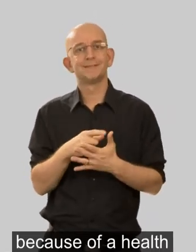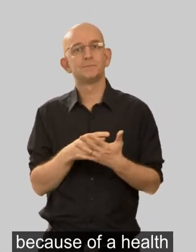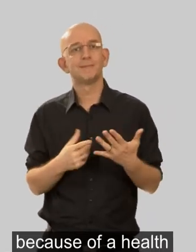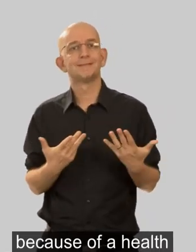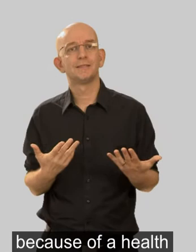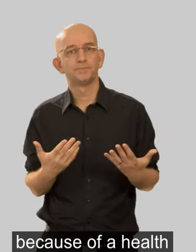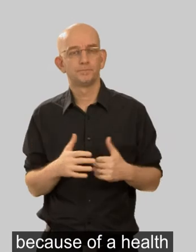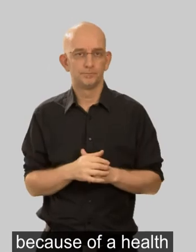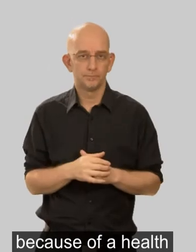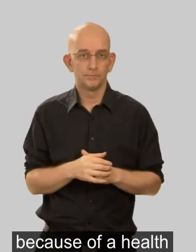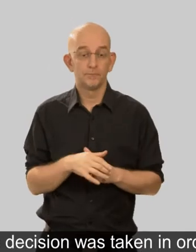disability.